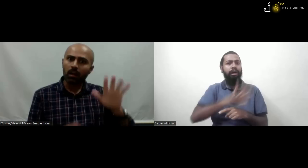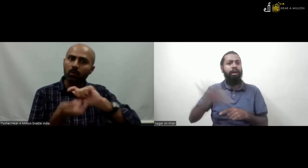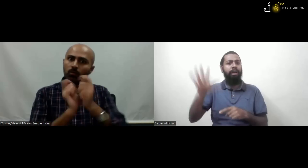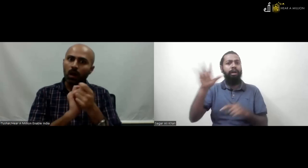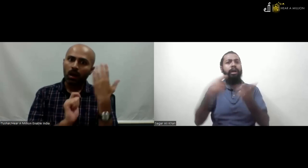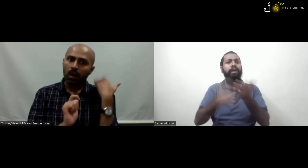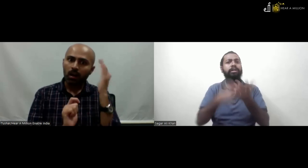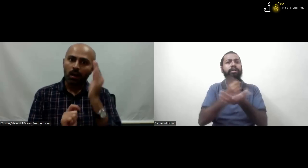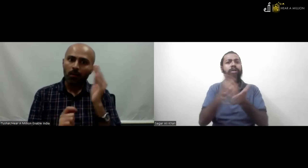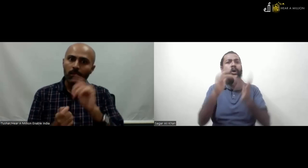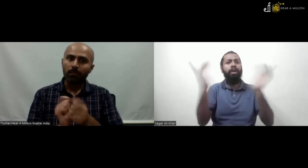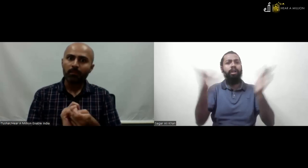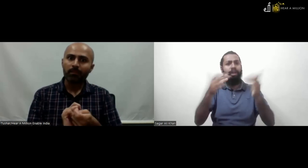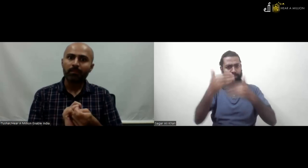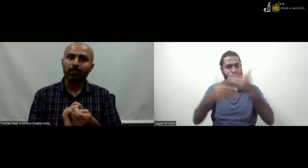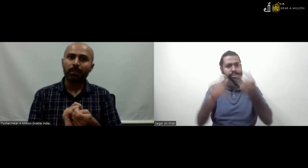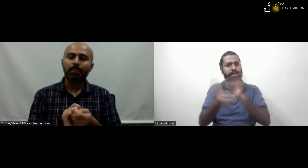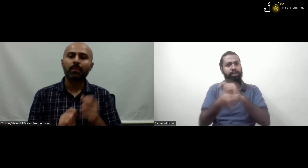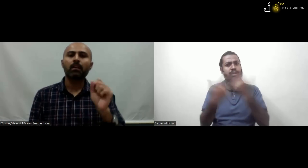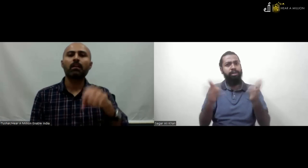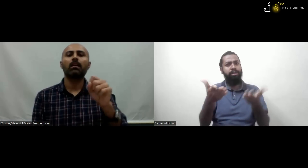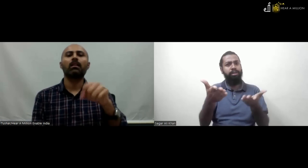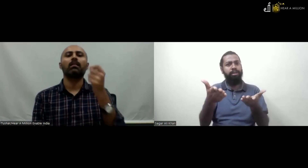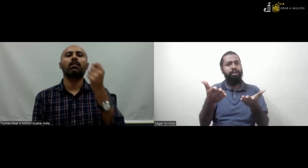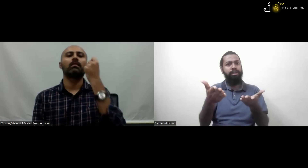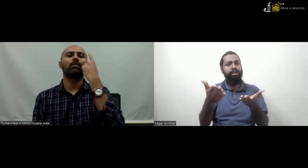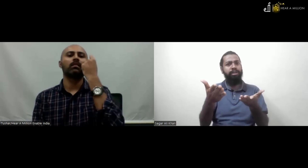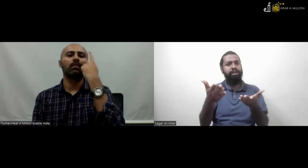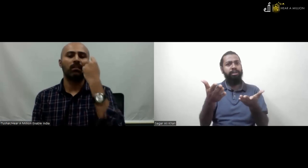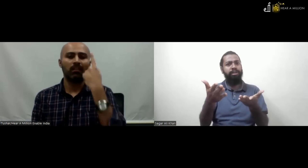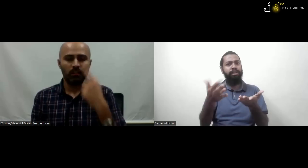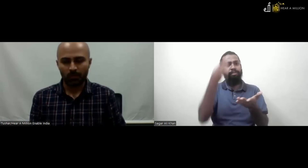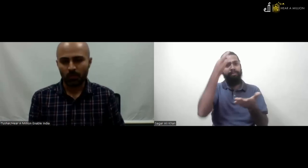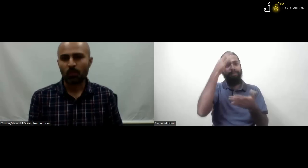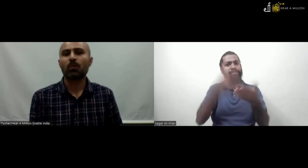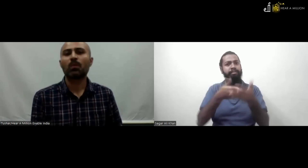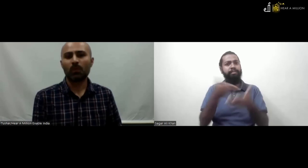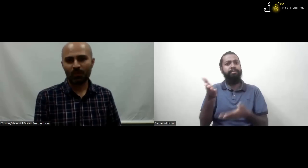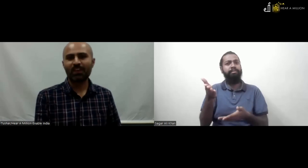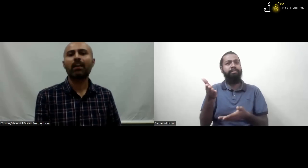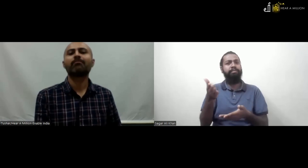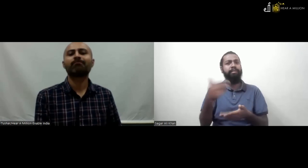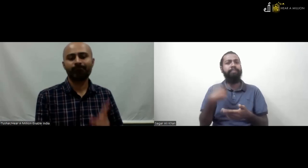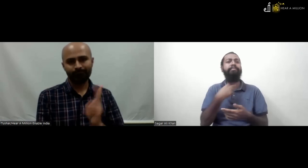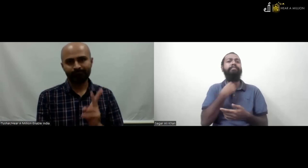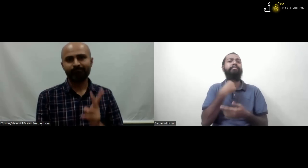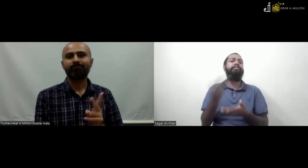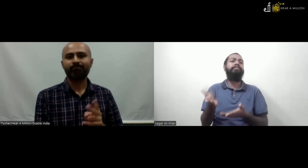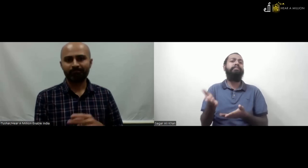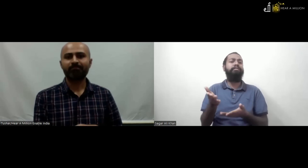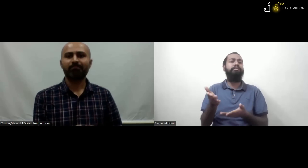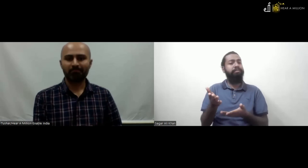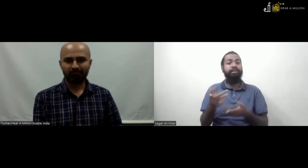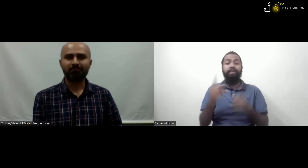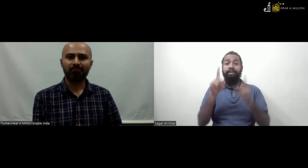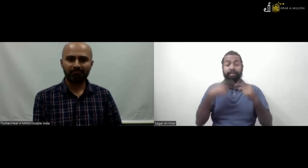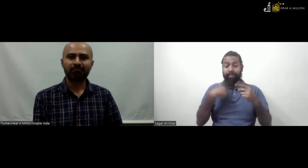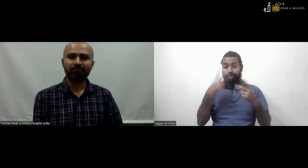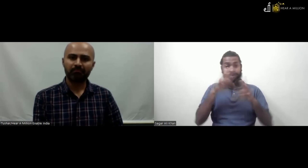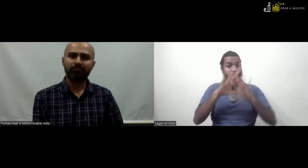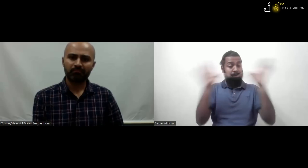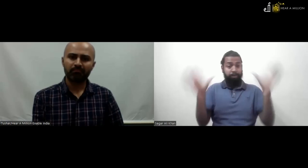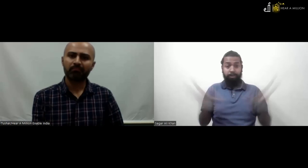so Tushar is saying that this is only in Assam. Like, no, this is an online process and this has been changed. You can see it online. This is